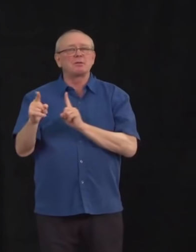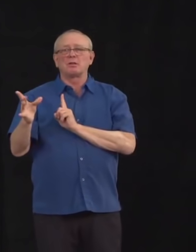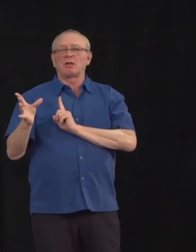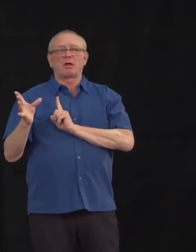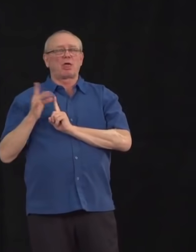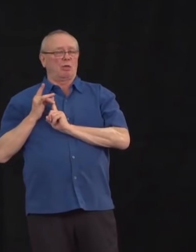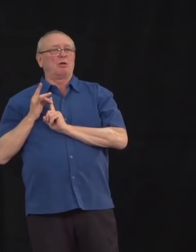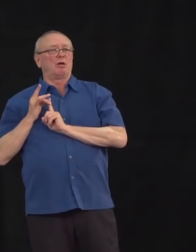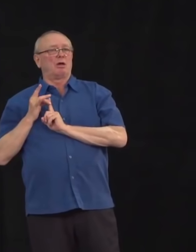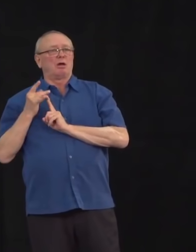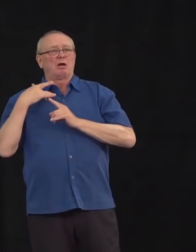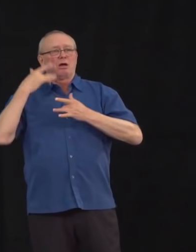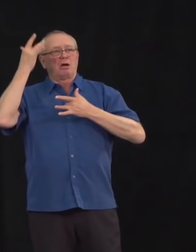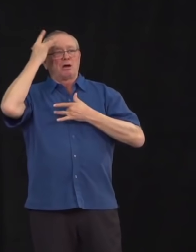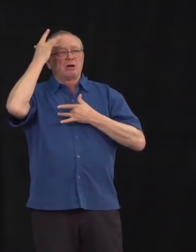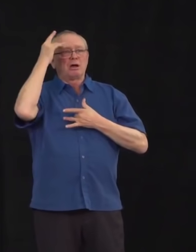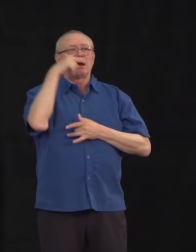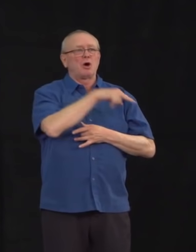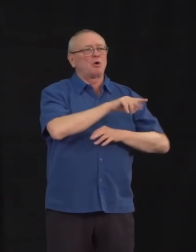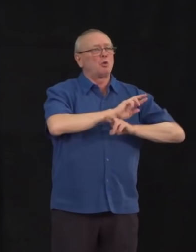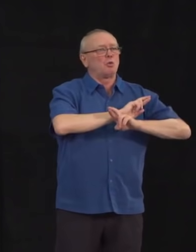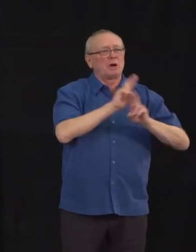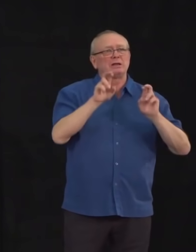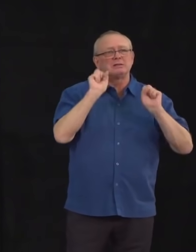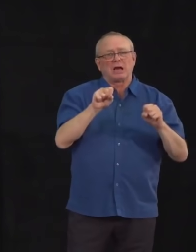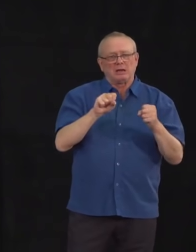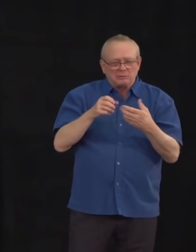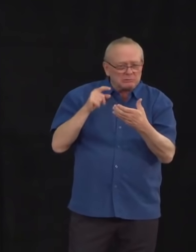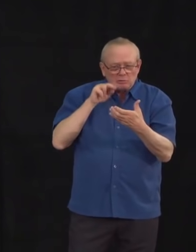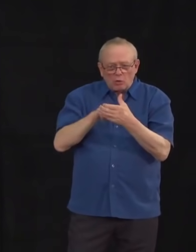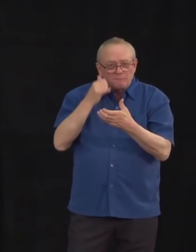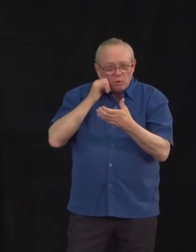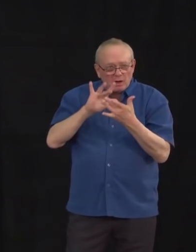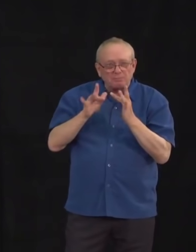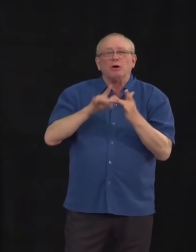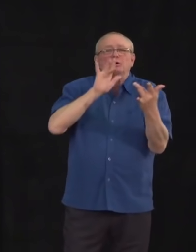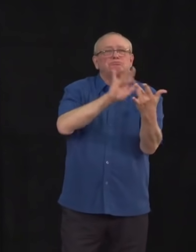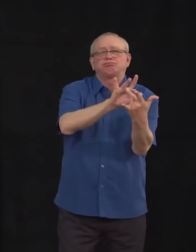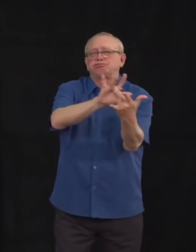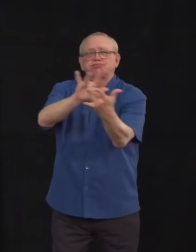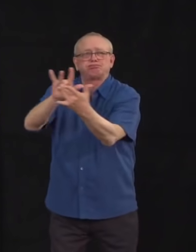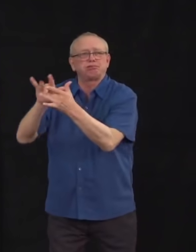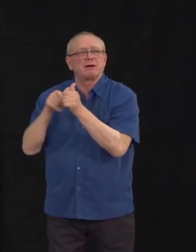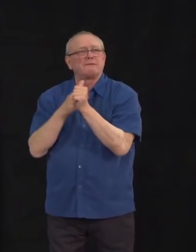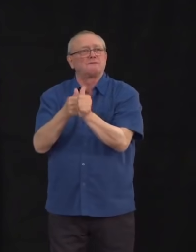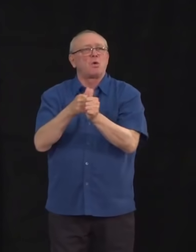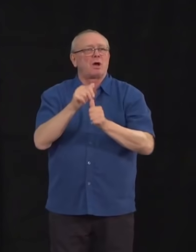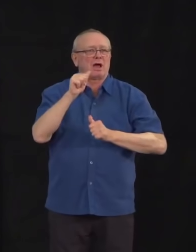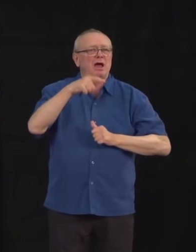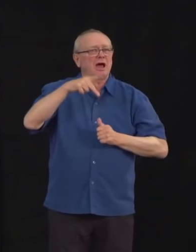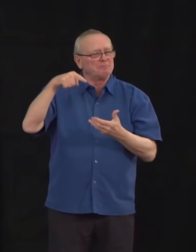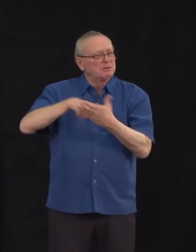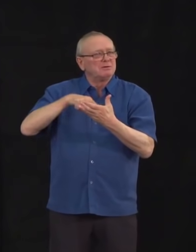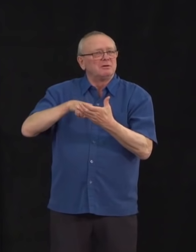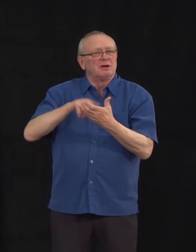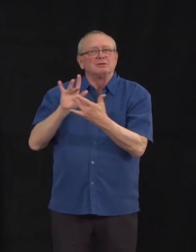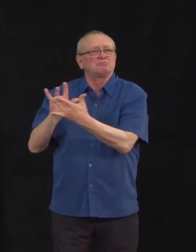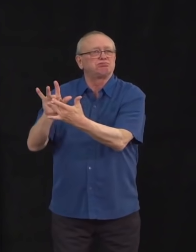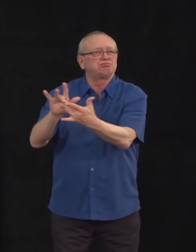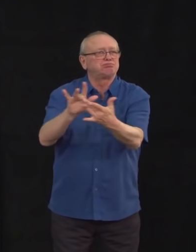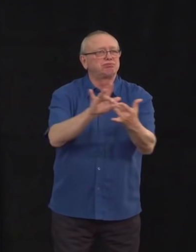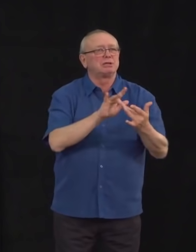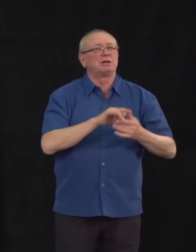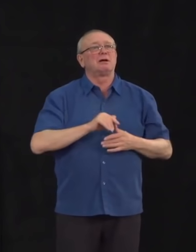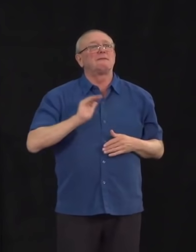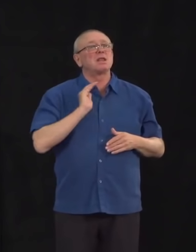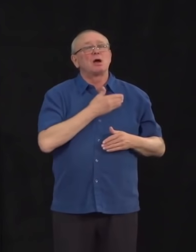themselves and others, has been important, and we have been working to make sure that the methods that we put in place to do that are